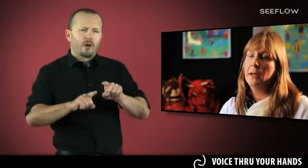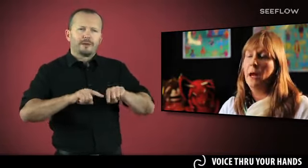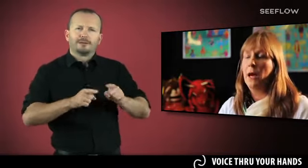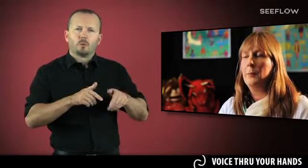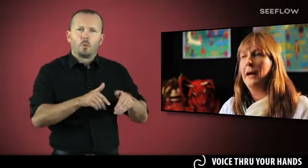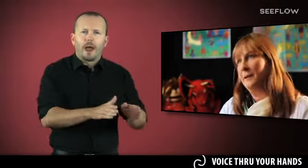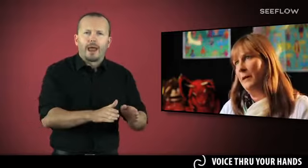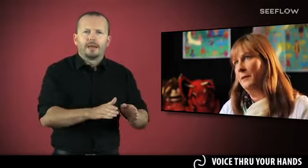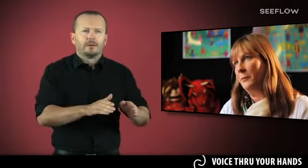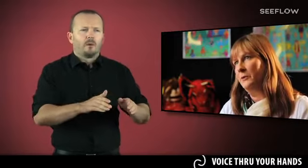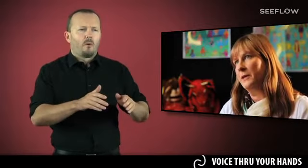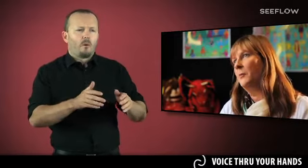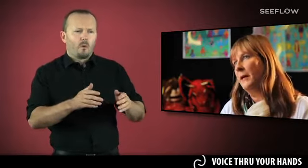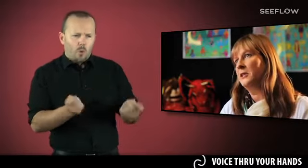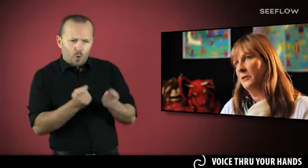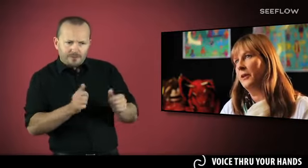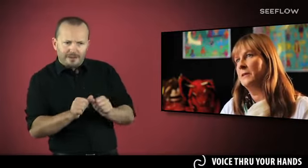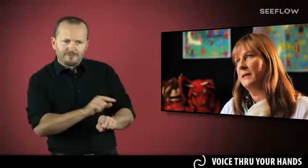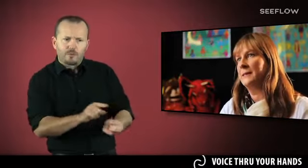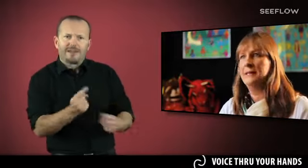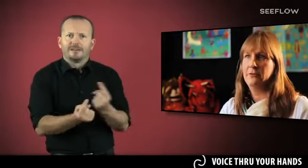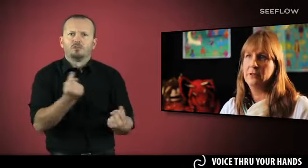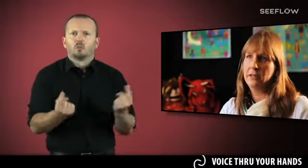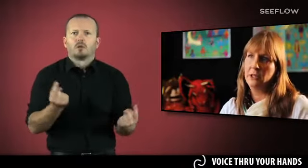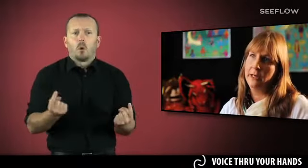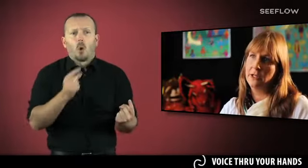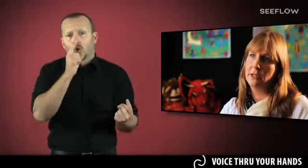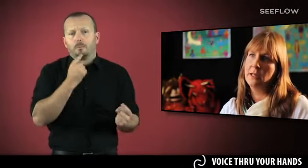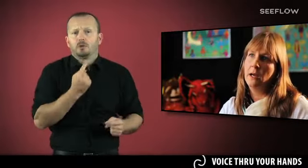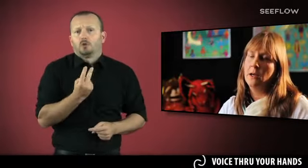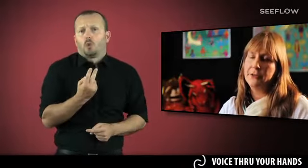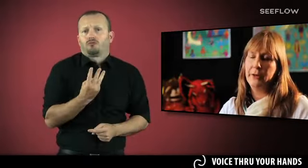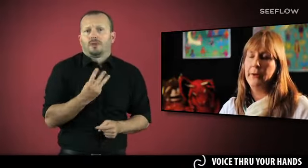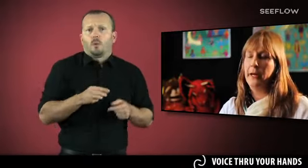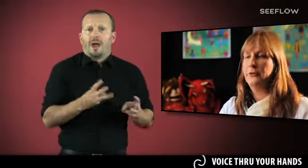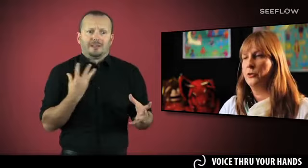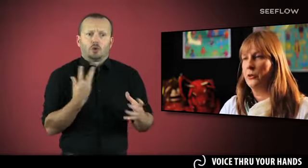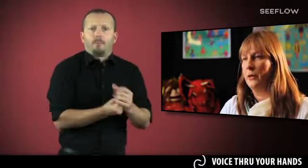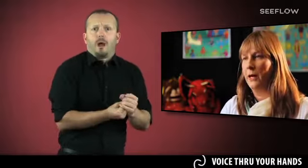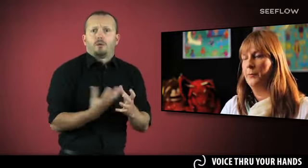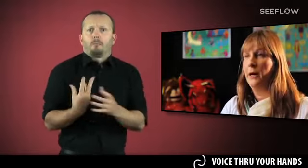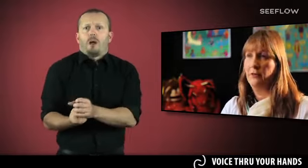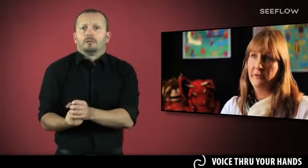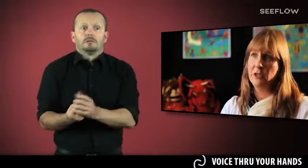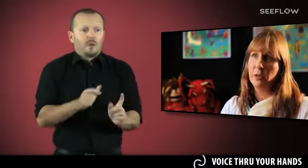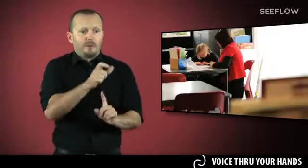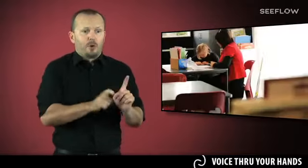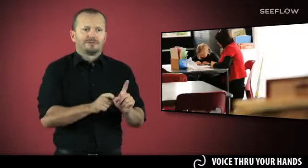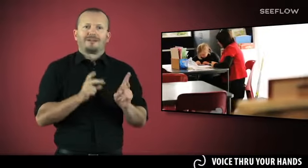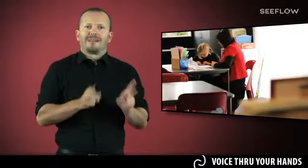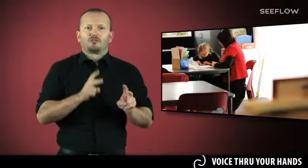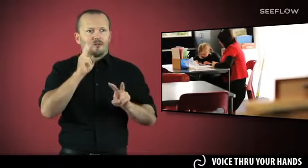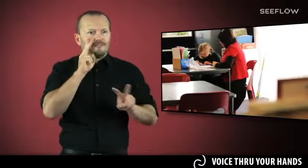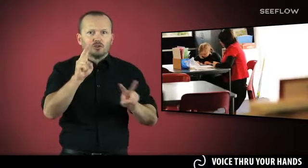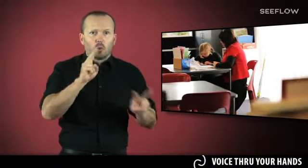them. And it may be that we use a combination of those things in different situations. So if children are very visual and